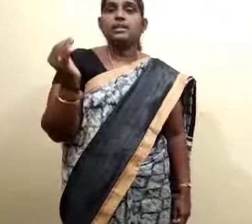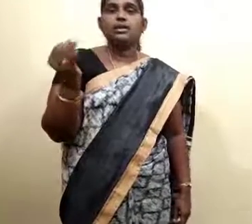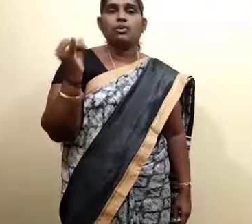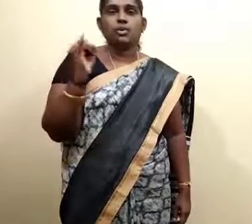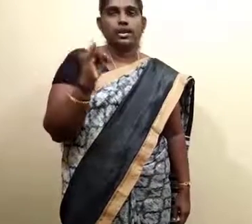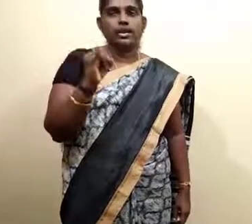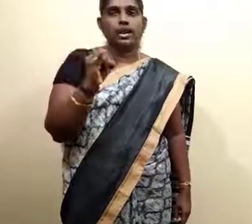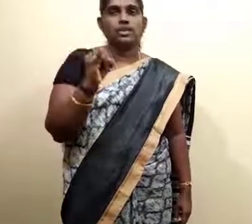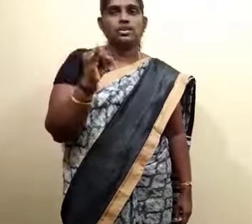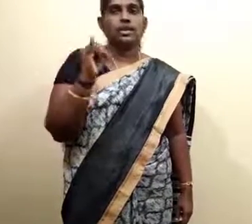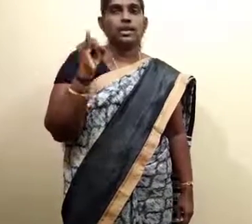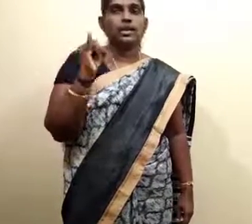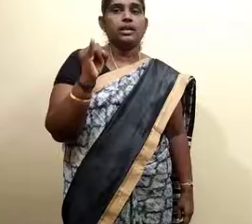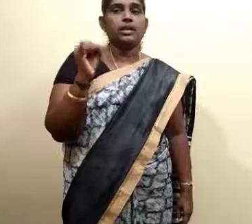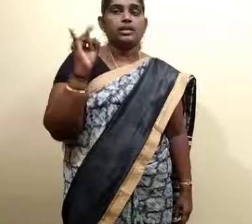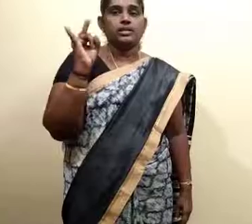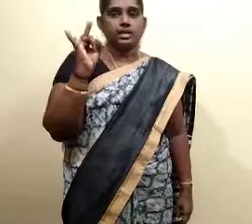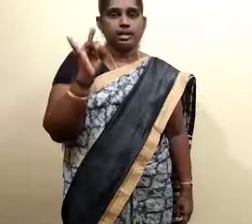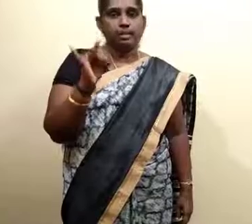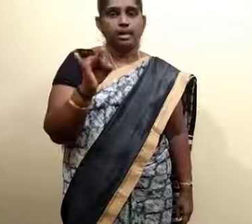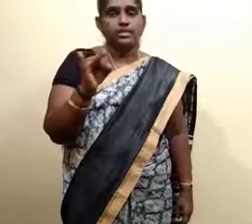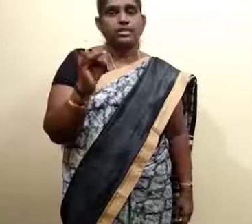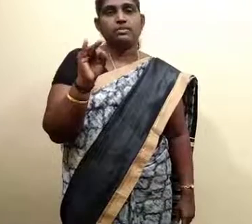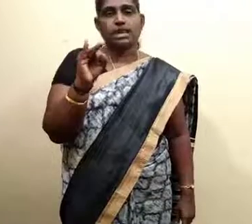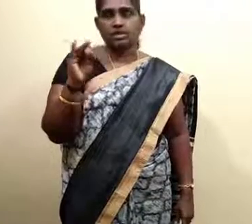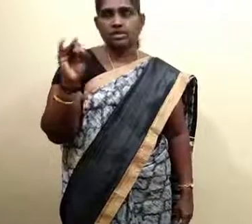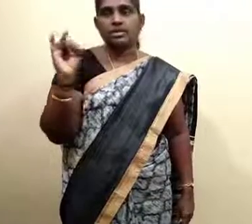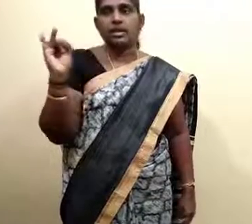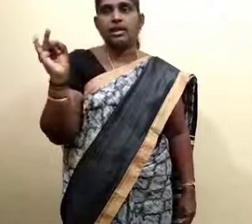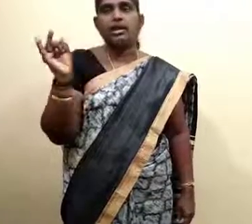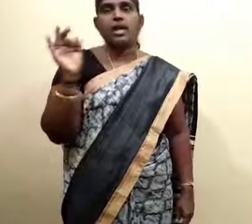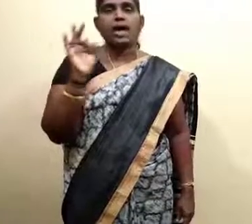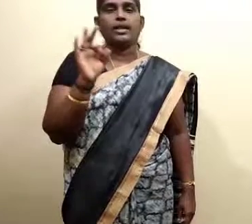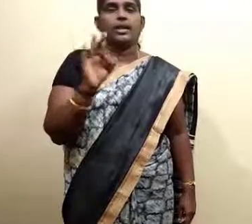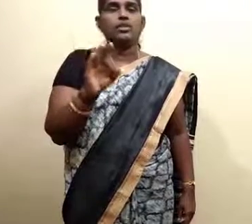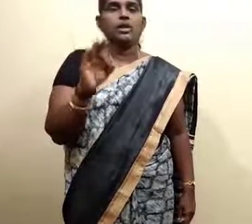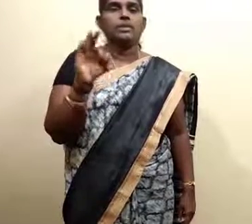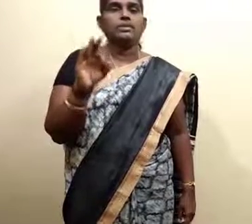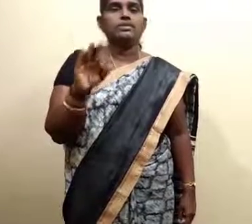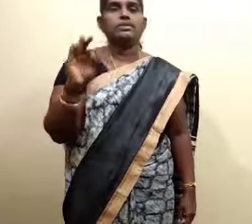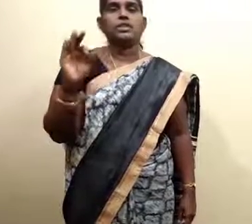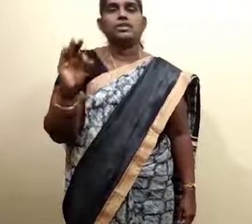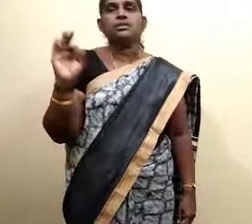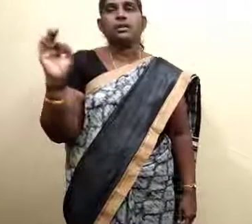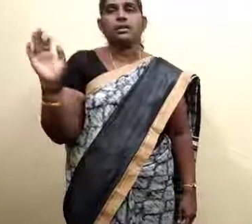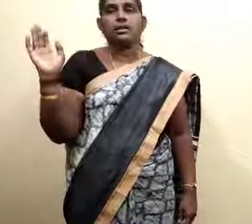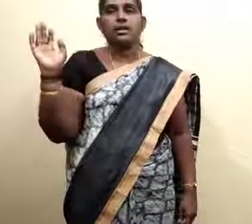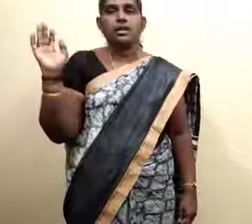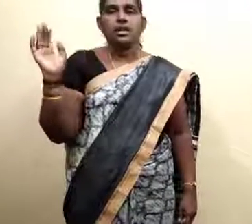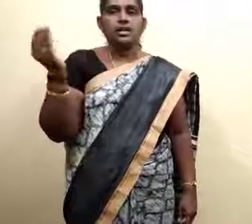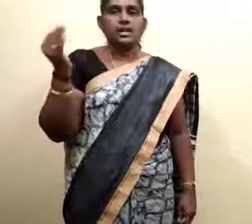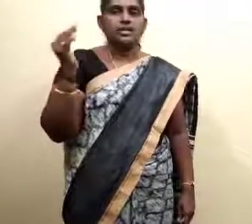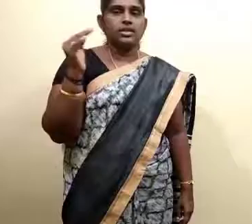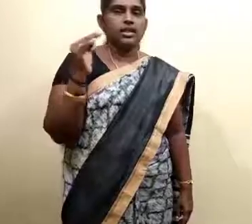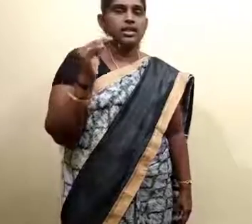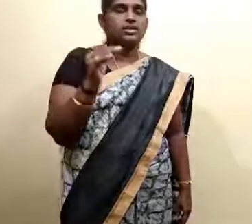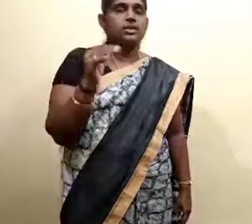asking, voting right they need, secret ballot system, that system they need, and equal representation they need. Next,